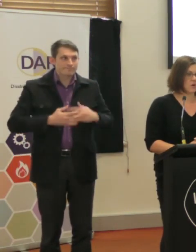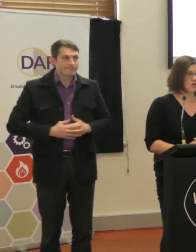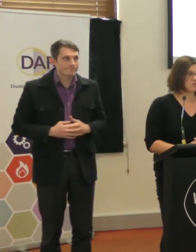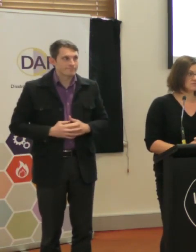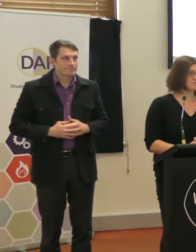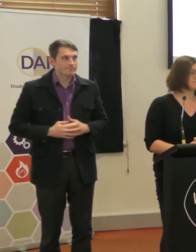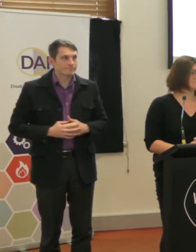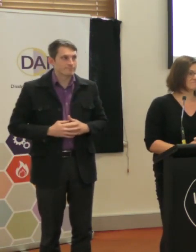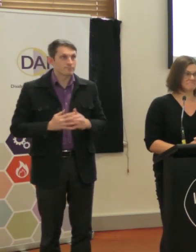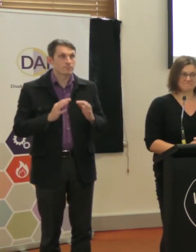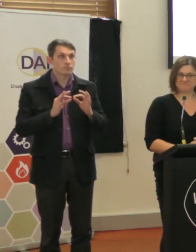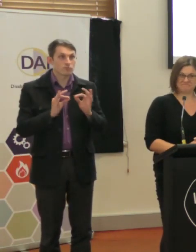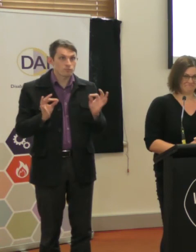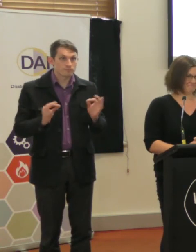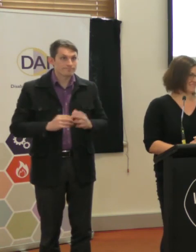No?